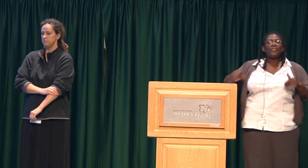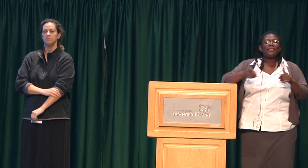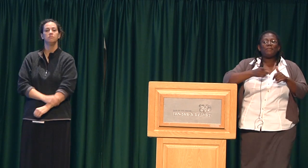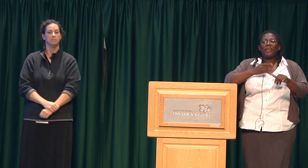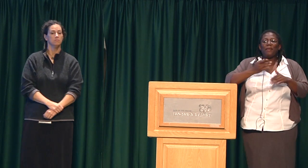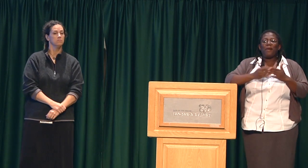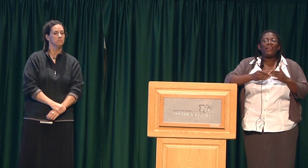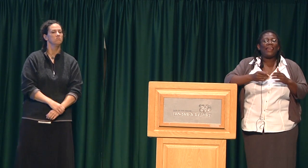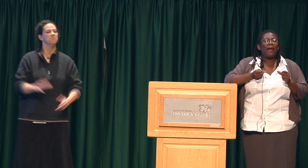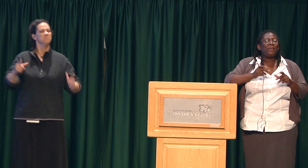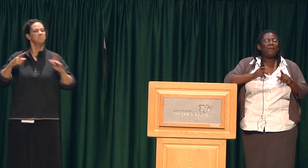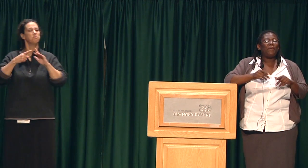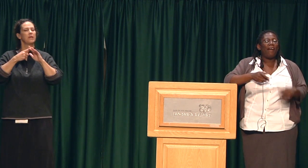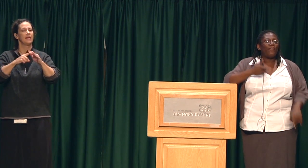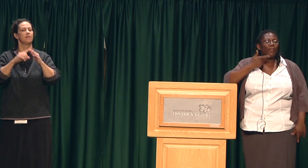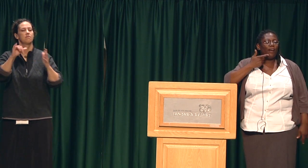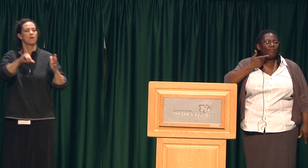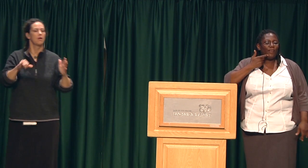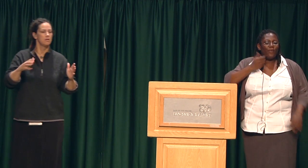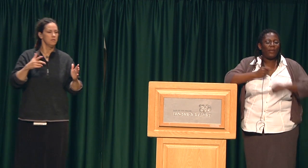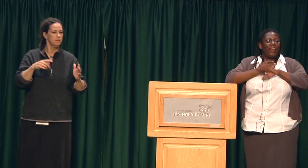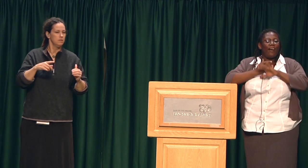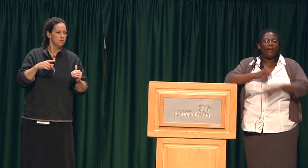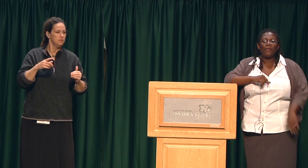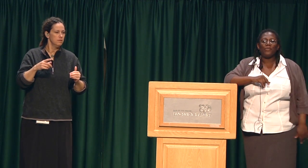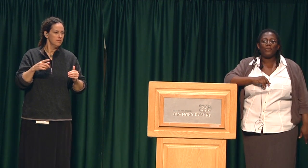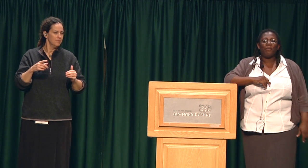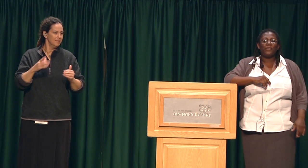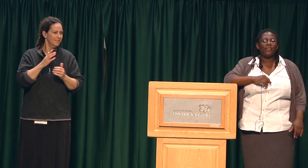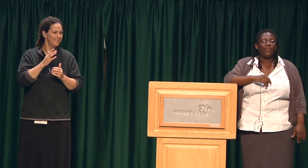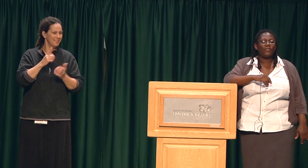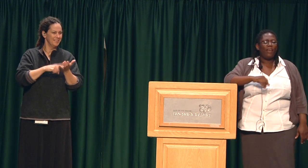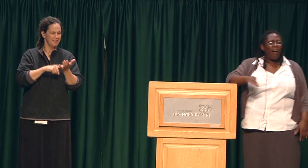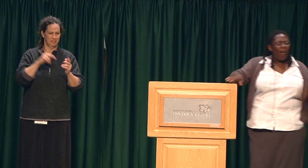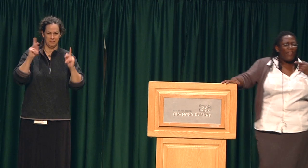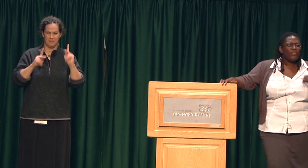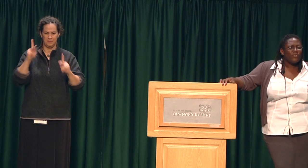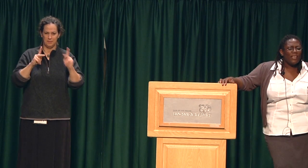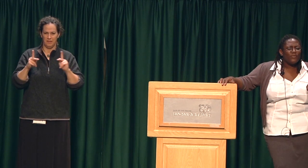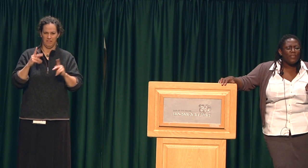Okay, so that's the beginning part. And like, how many people have a video relay call come through and the person goes,